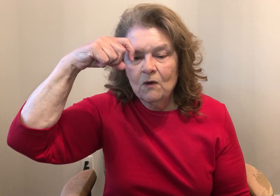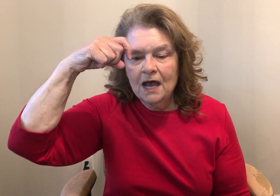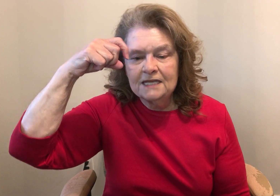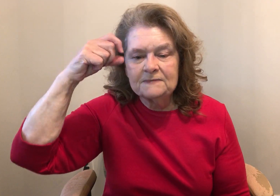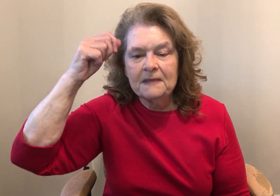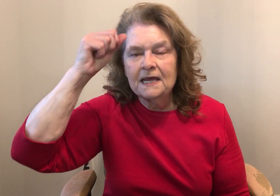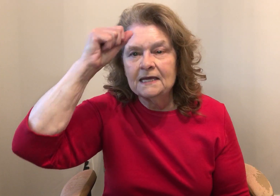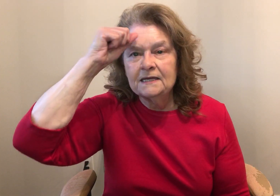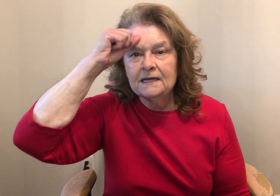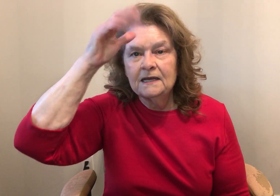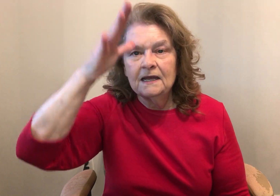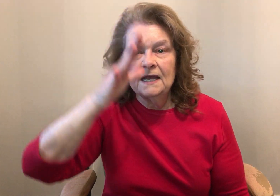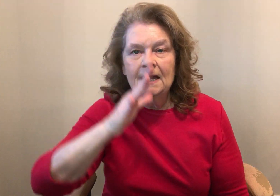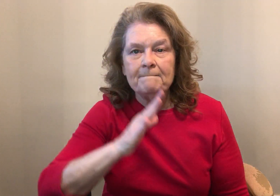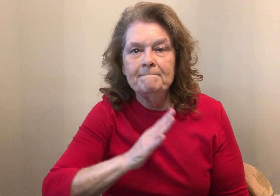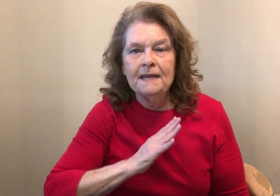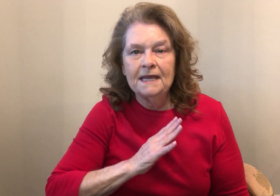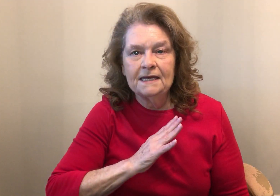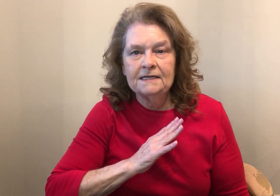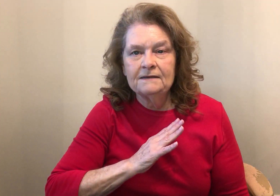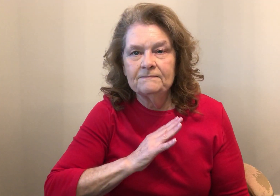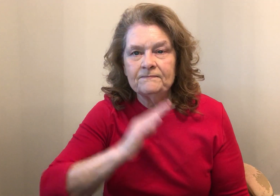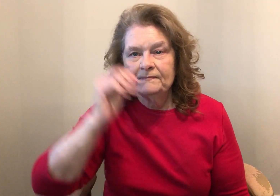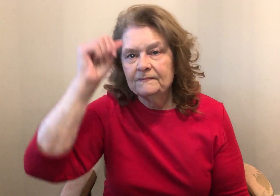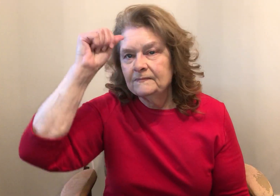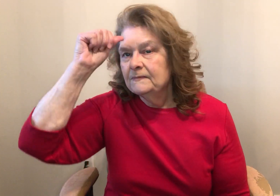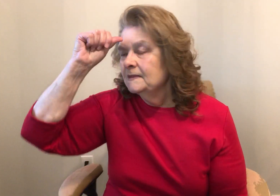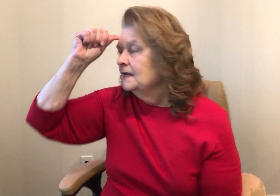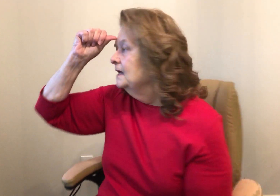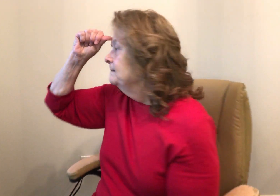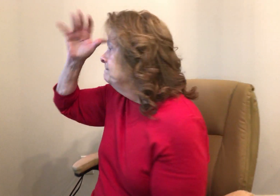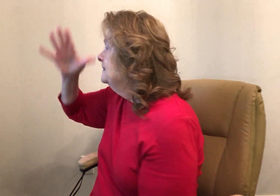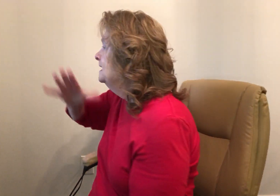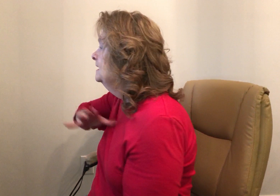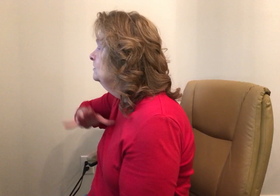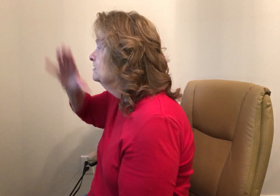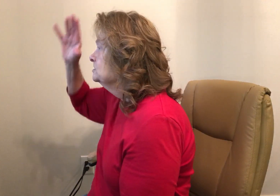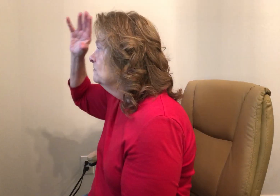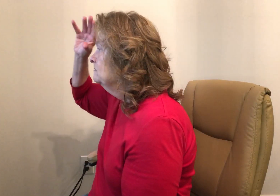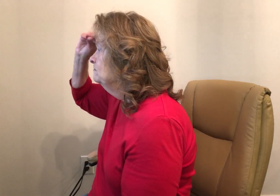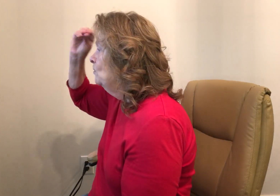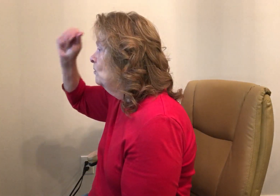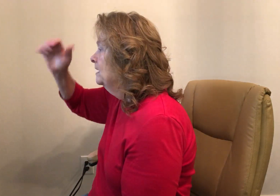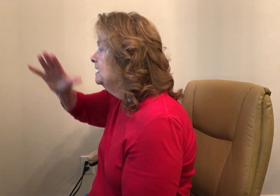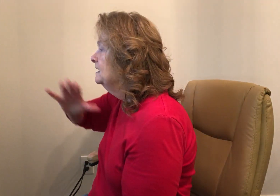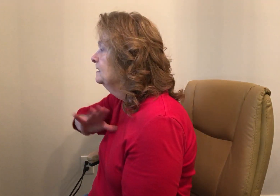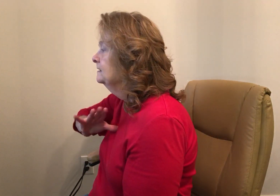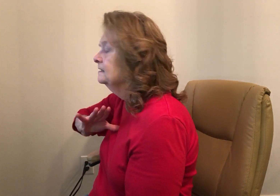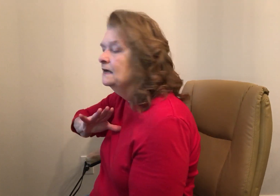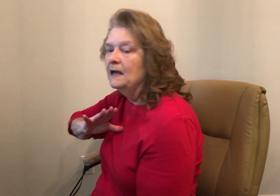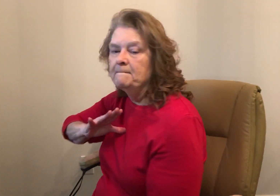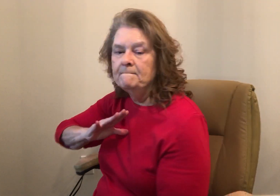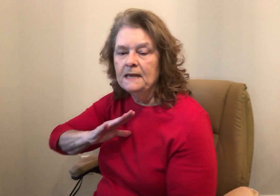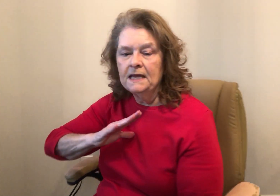wise men, or you can start with boy,